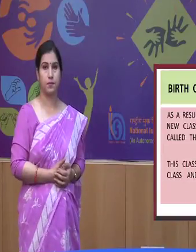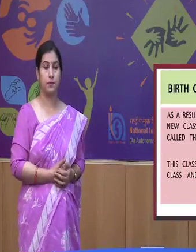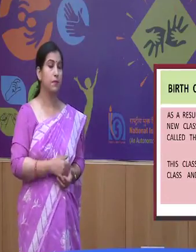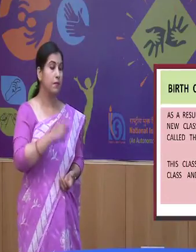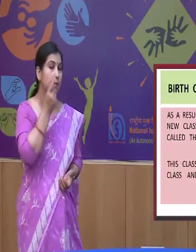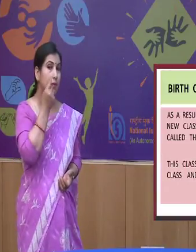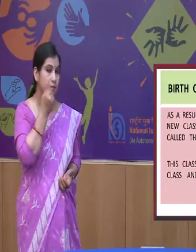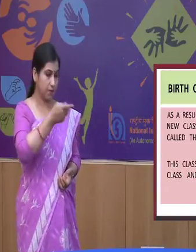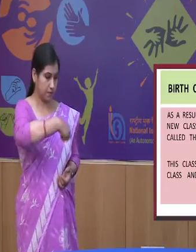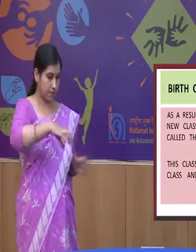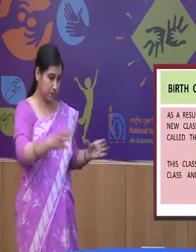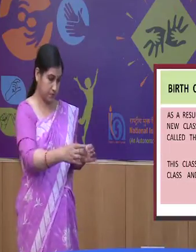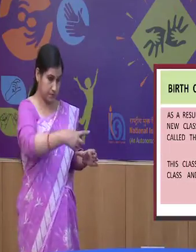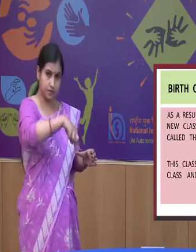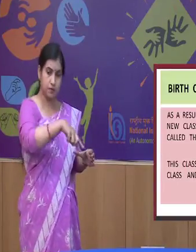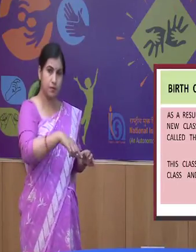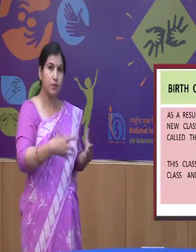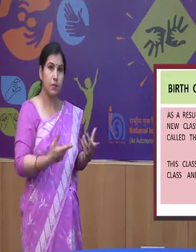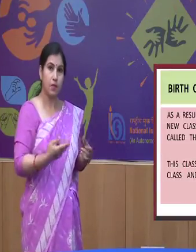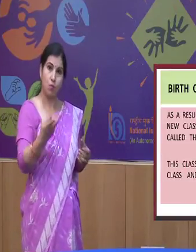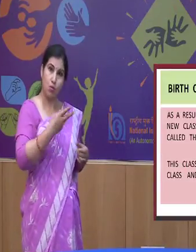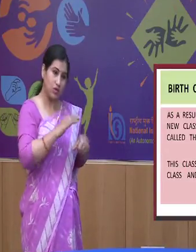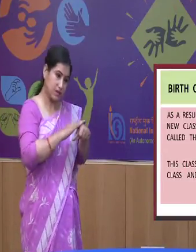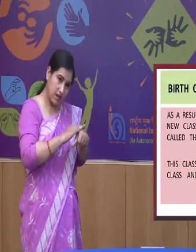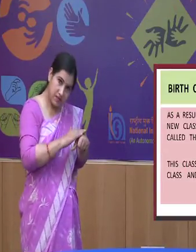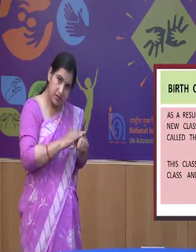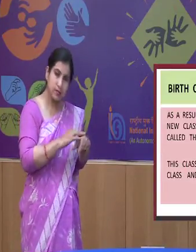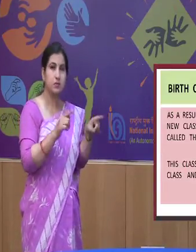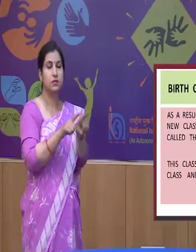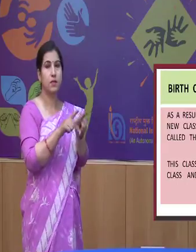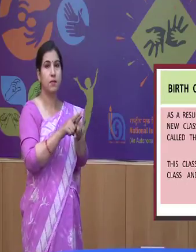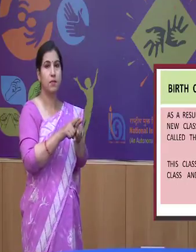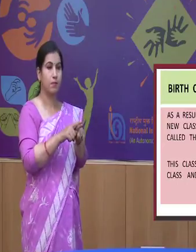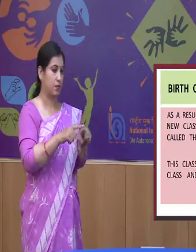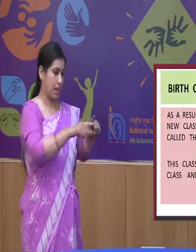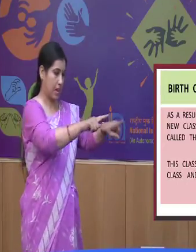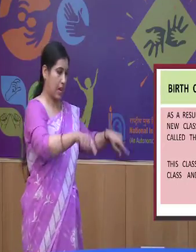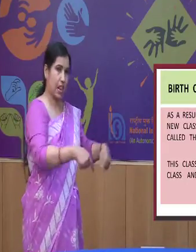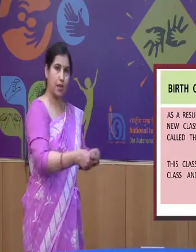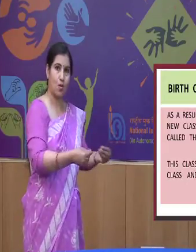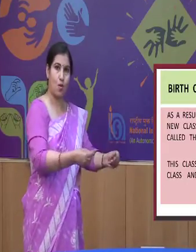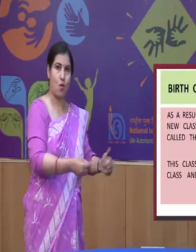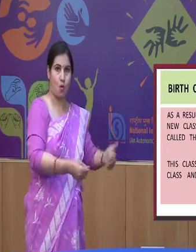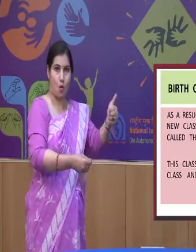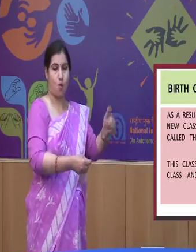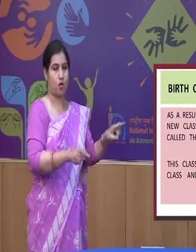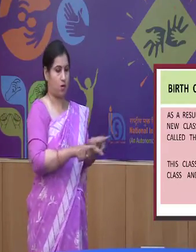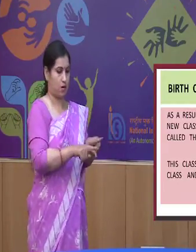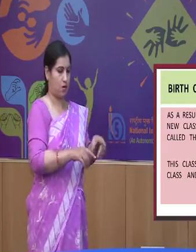The middle class included both the service class and landlords, like